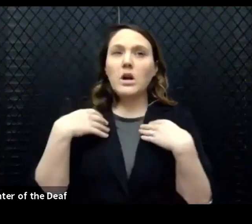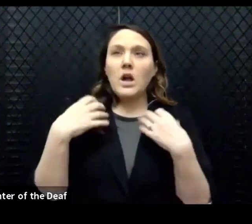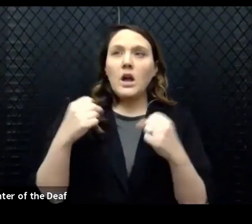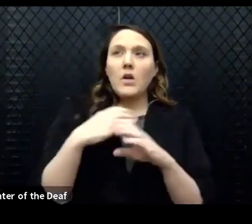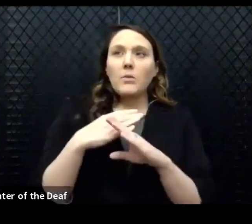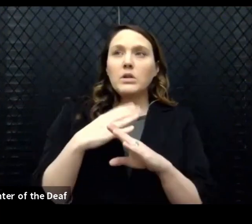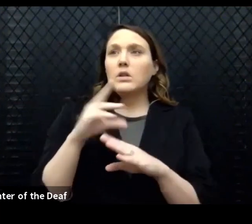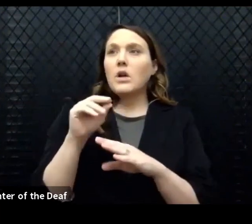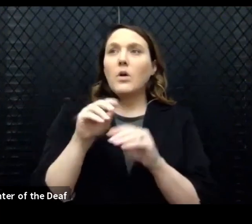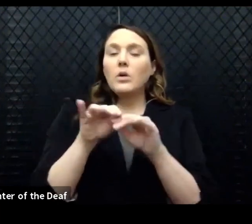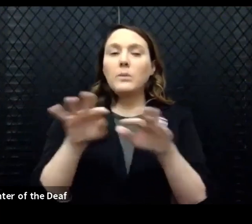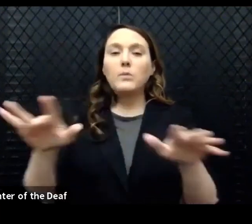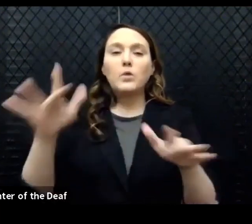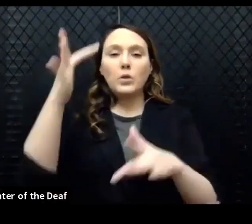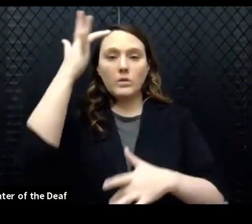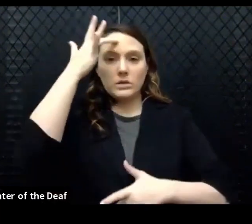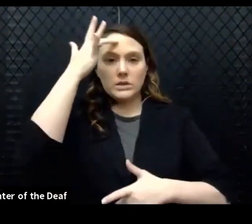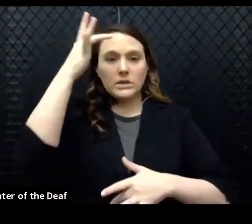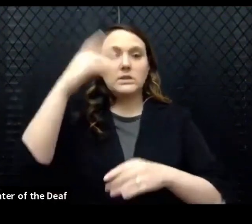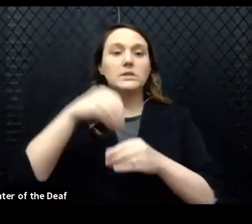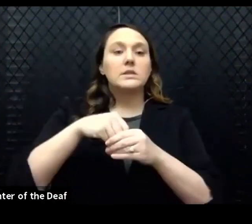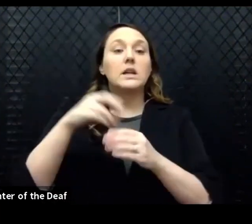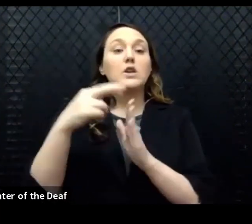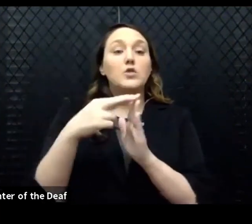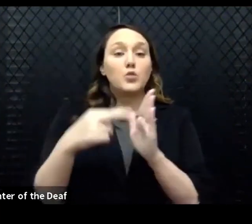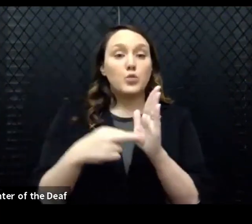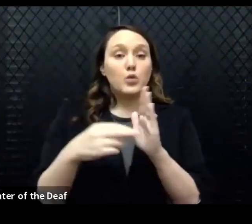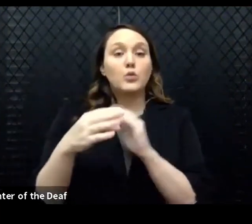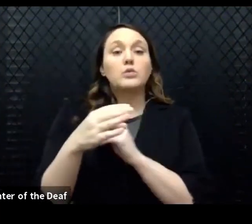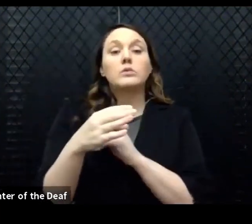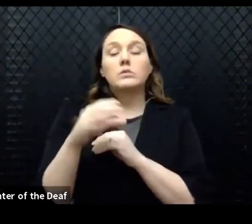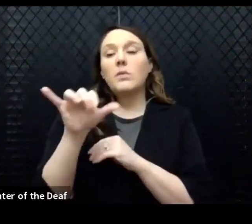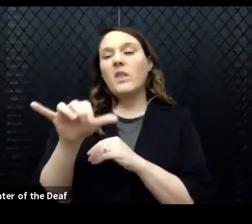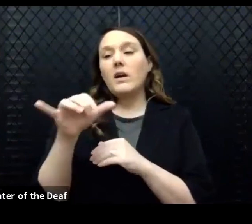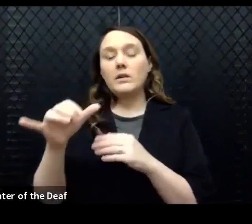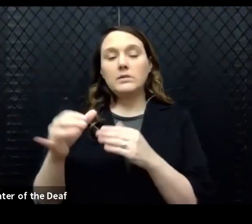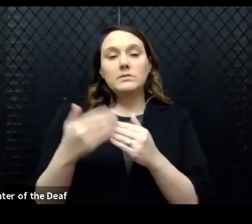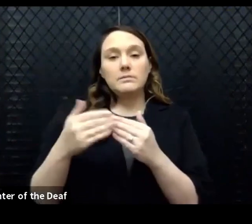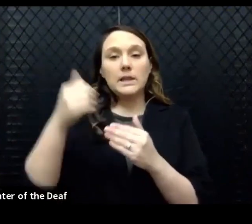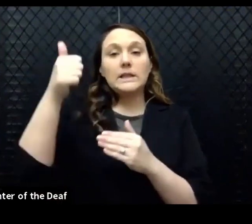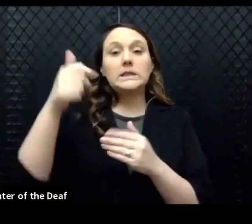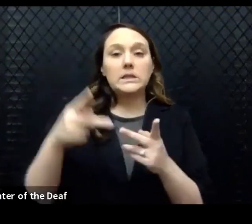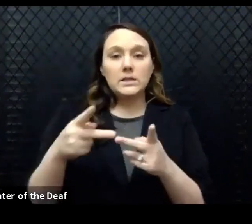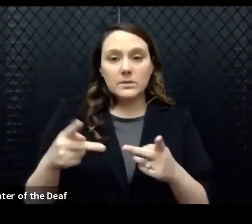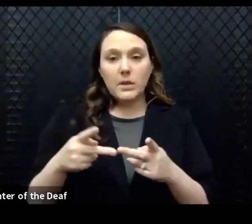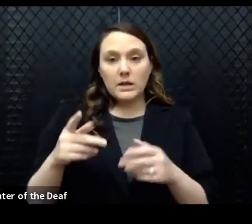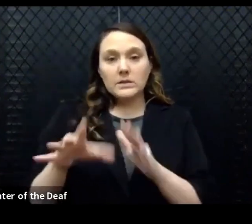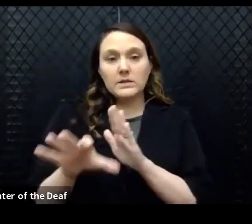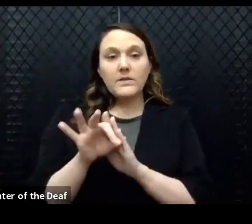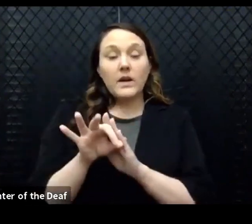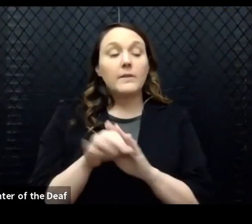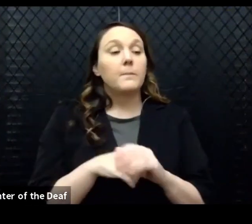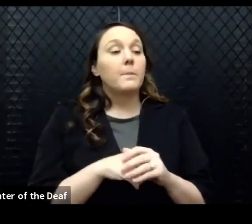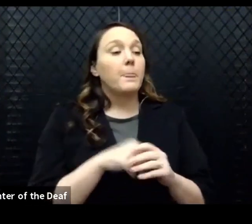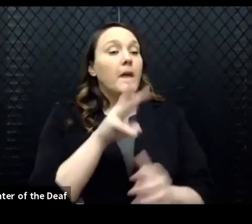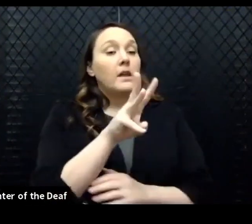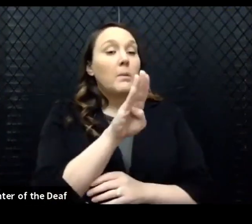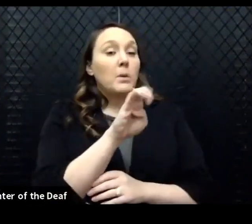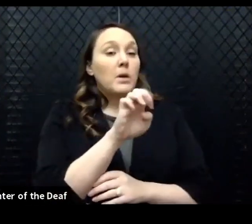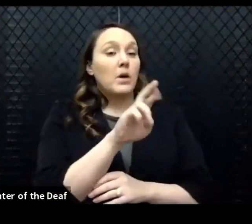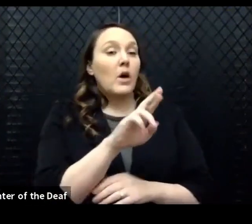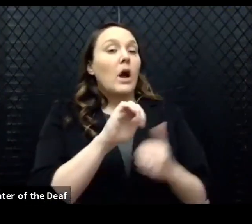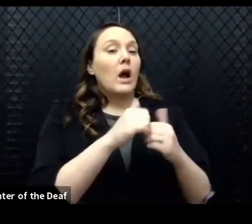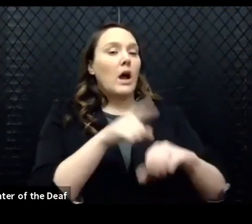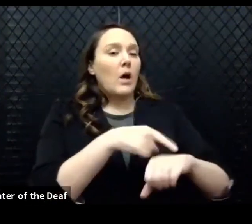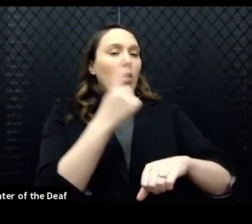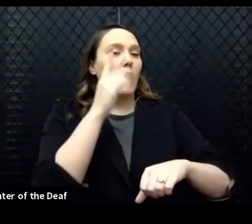communicable diseases in the rules and regulations. Actually, it's the easiest place to find them. From WBIR, how long will it take to see if we need to